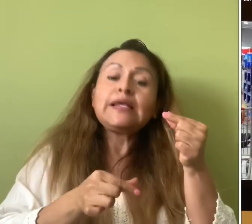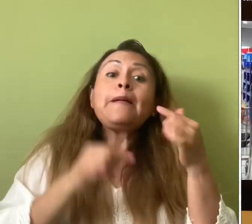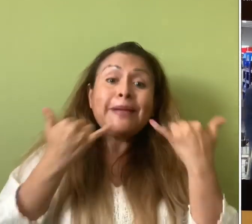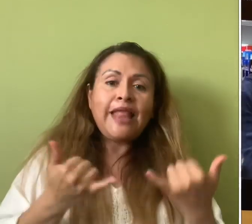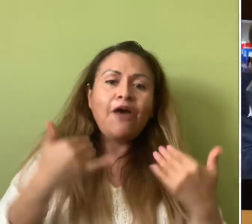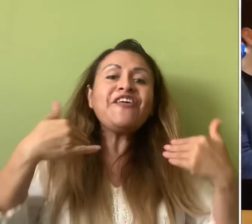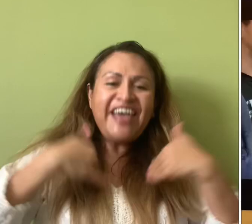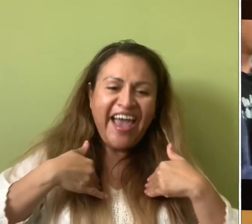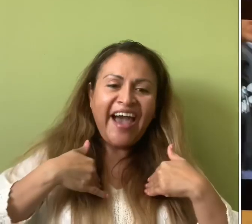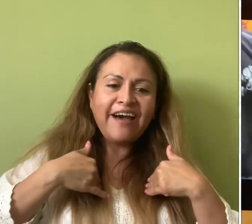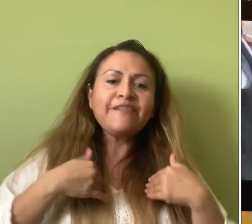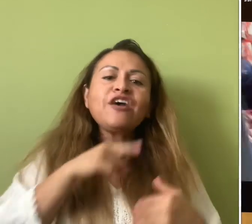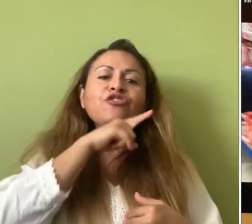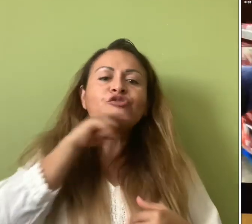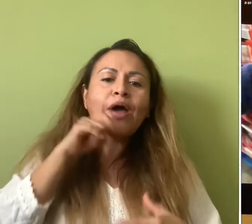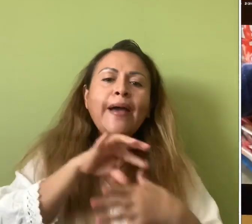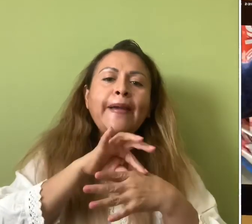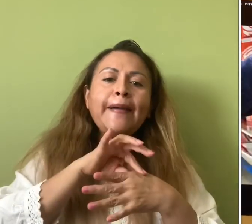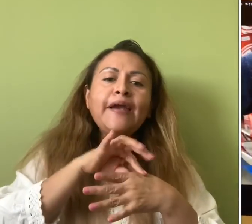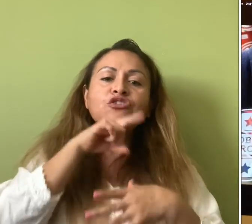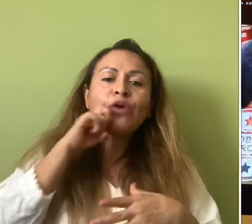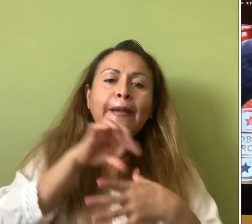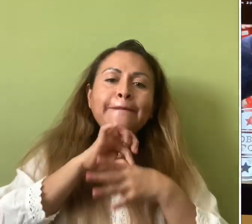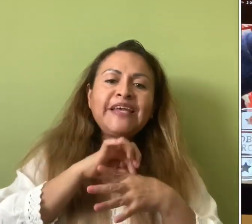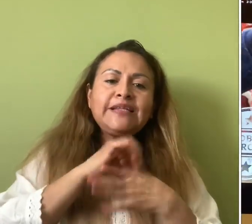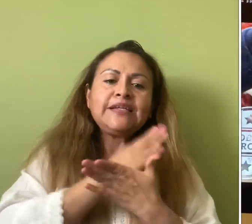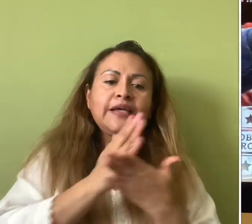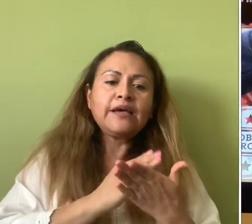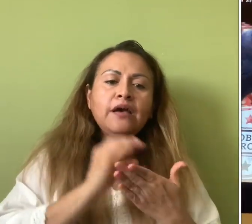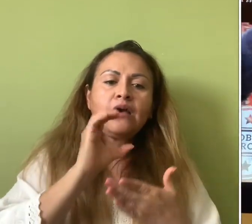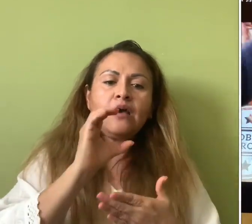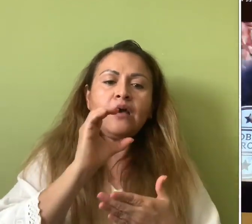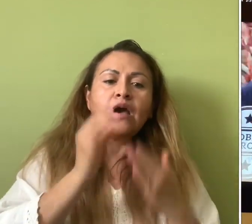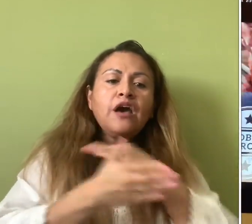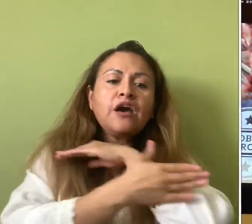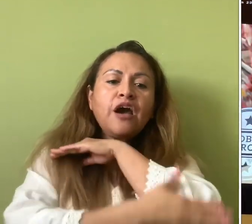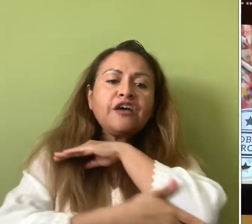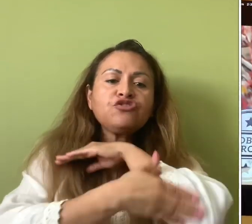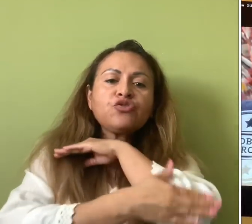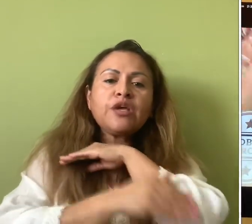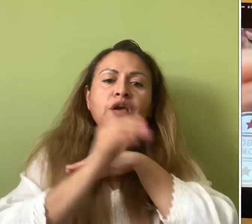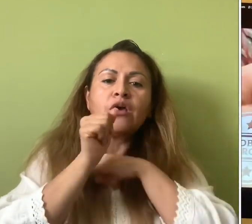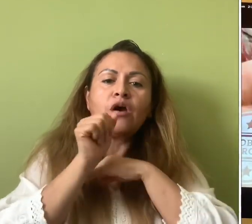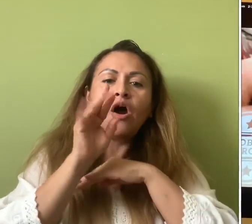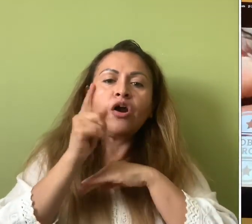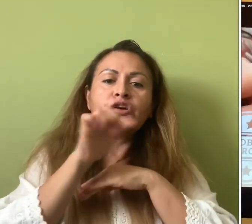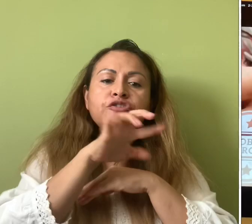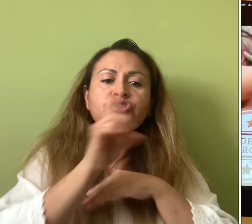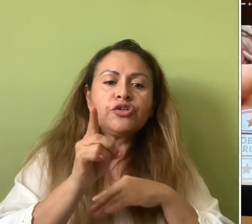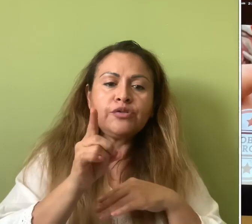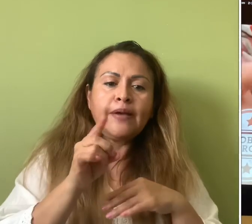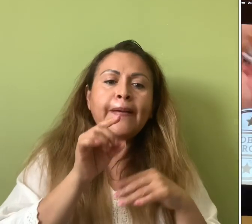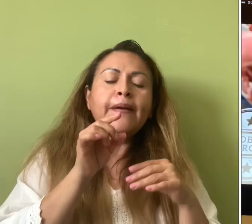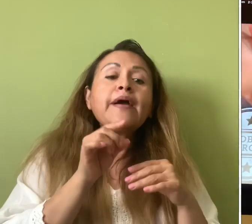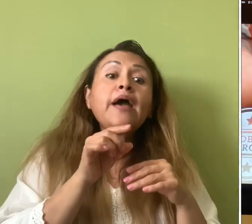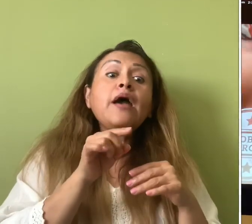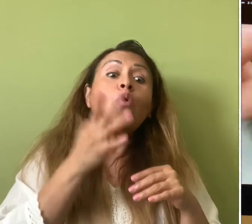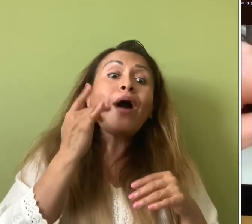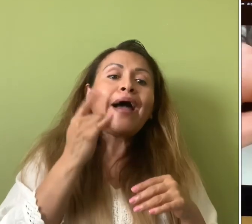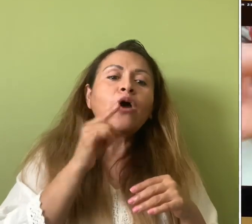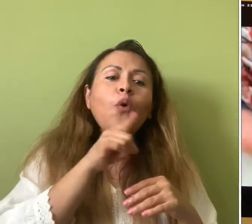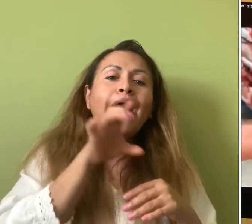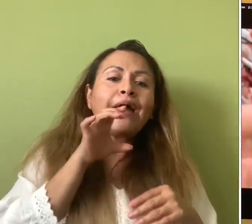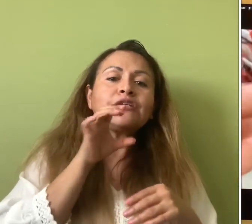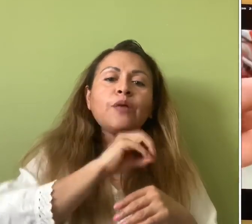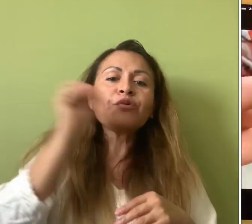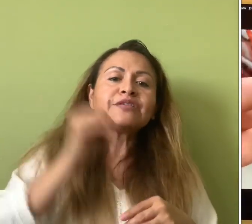snack in the dried meat section, it's this. It's Country Archer mini beef sticks. Why is it best in class? It's 100%